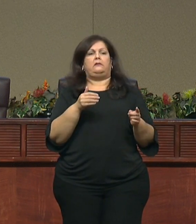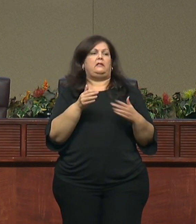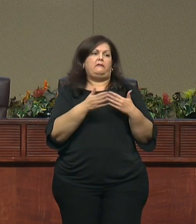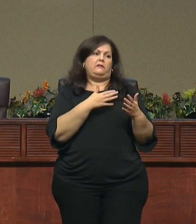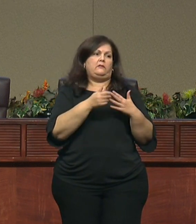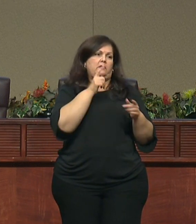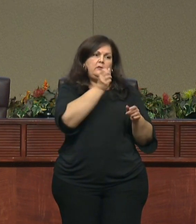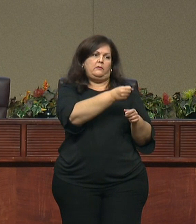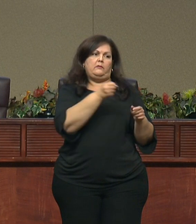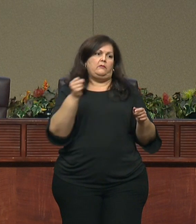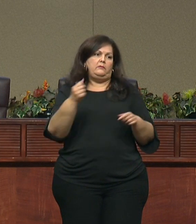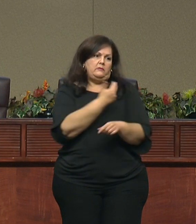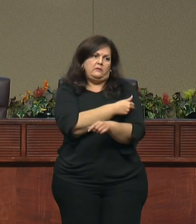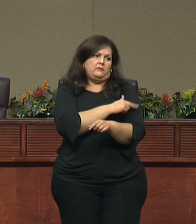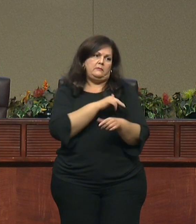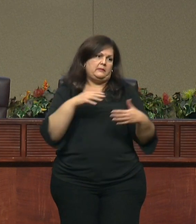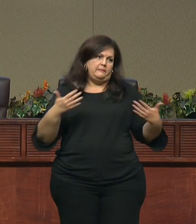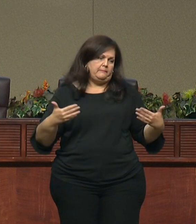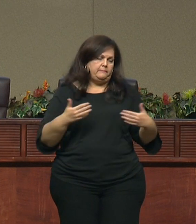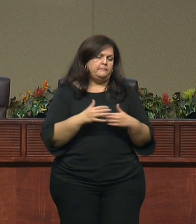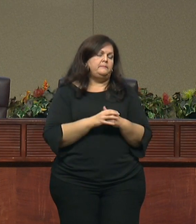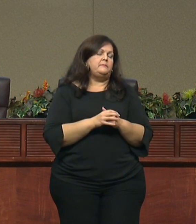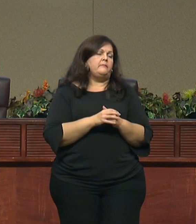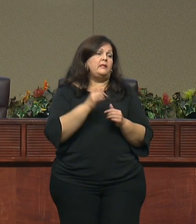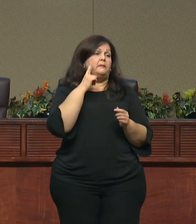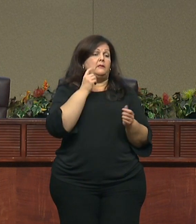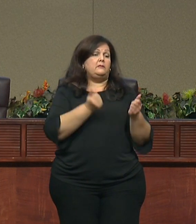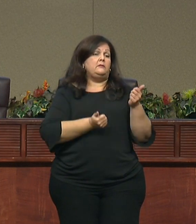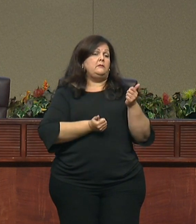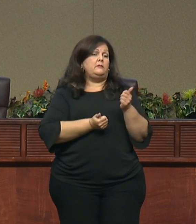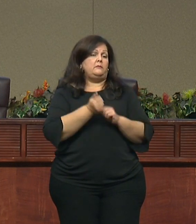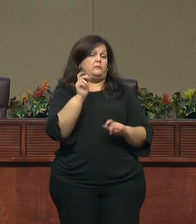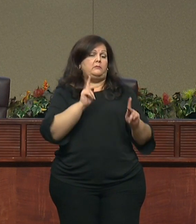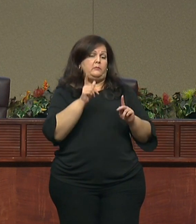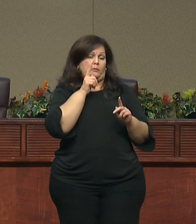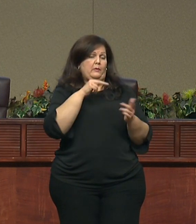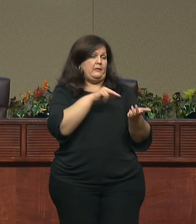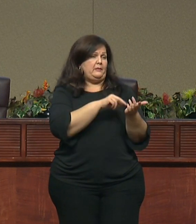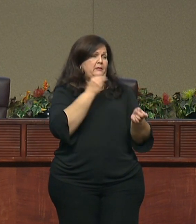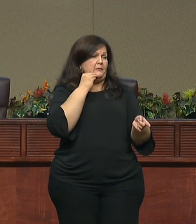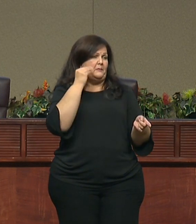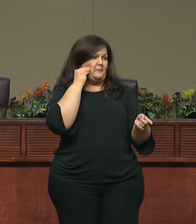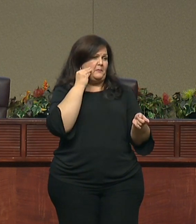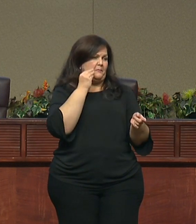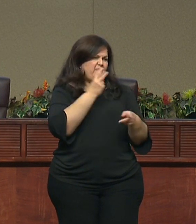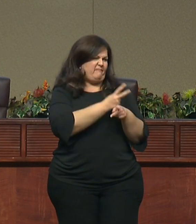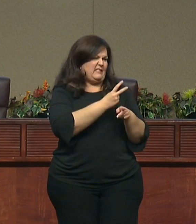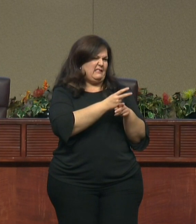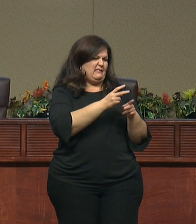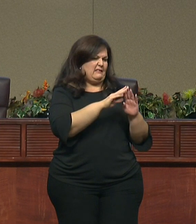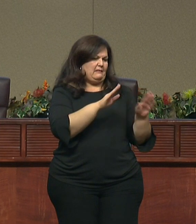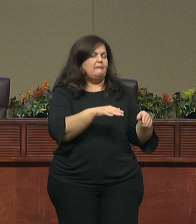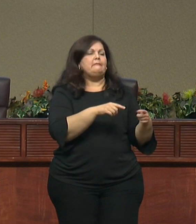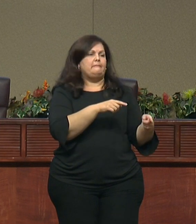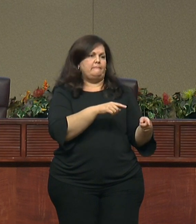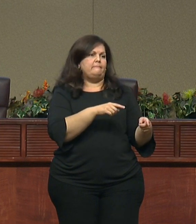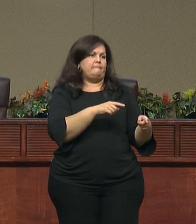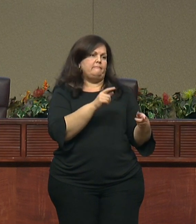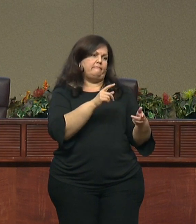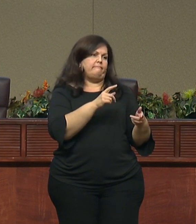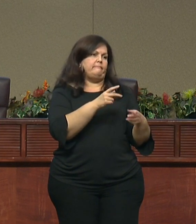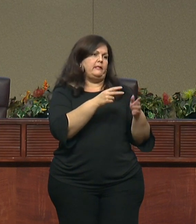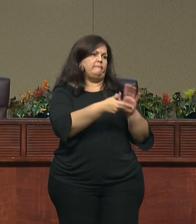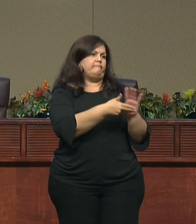hospitalizations proportionally. Because most people who are in assisted living facilities meet the criteria for high